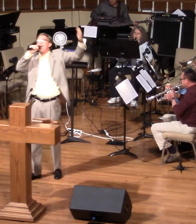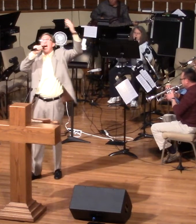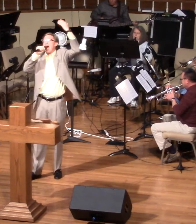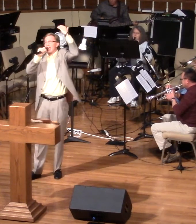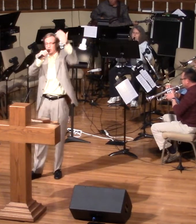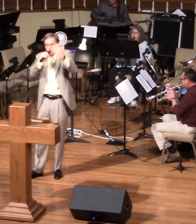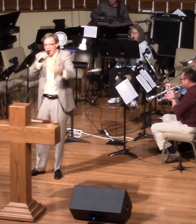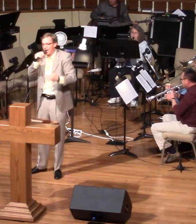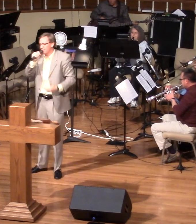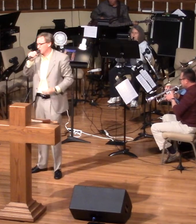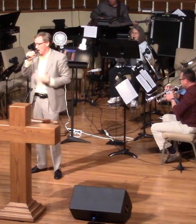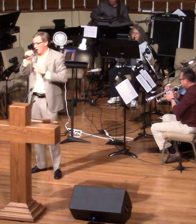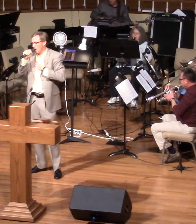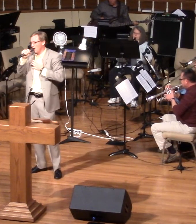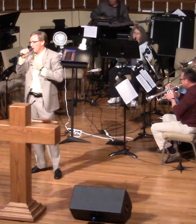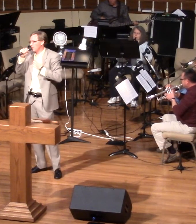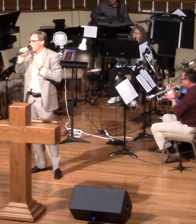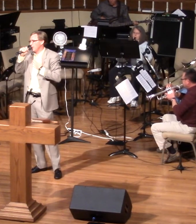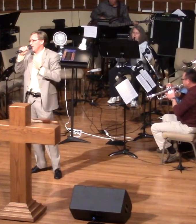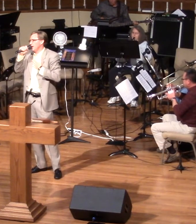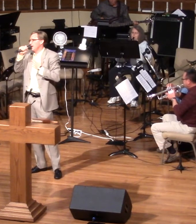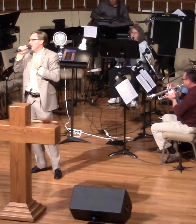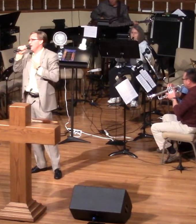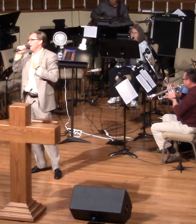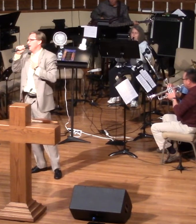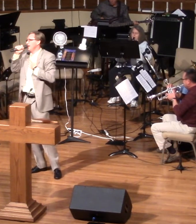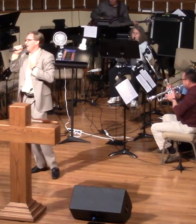Savior has ransomed me.